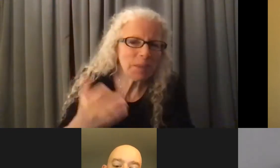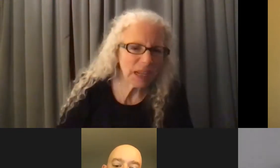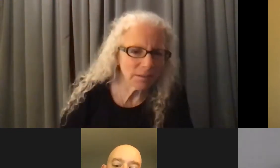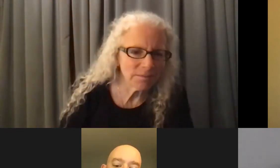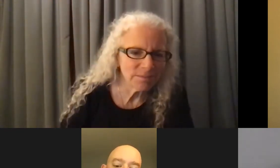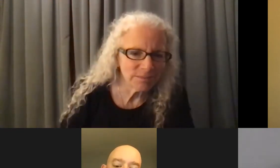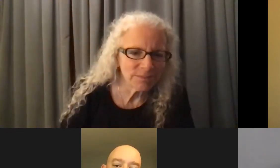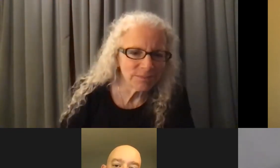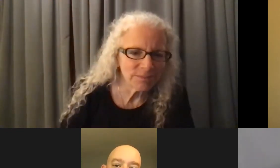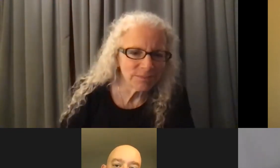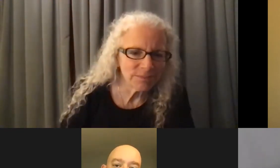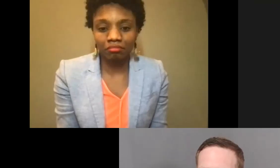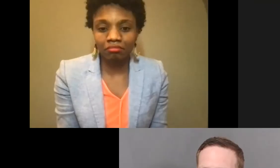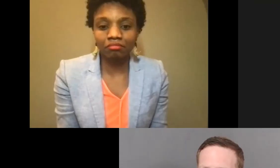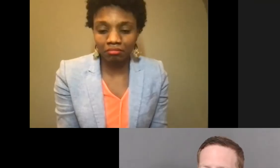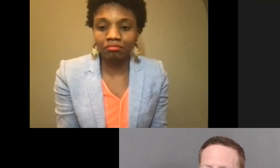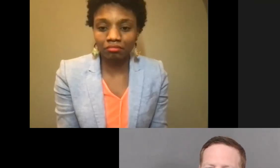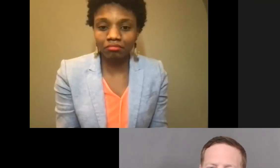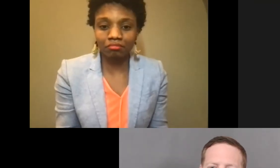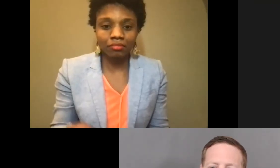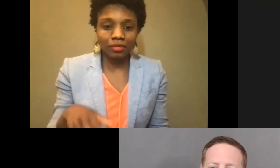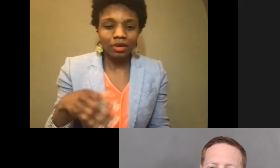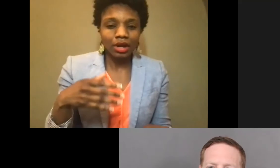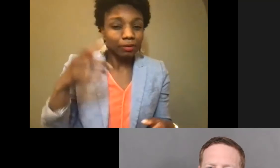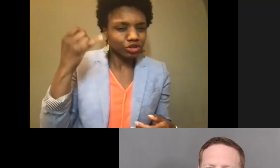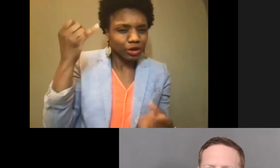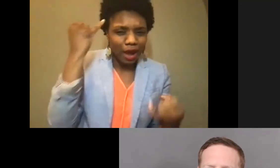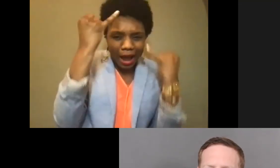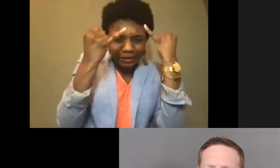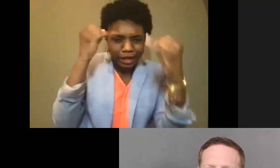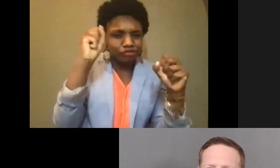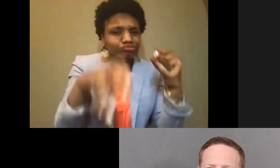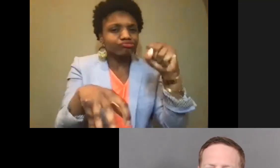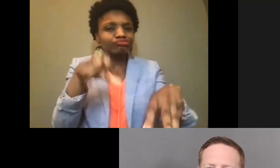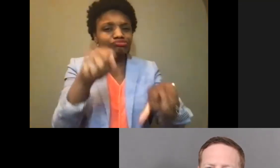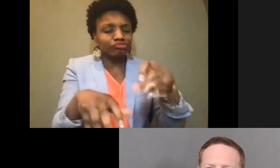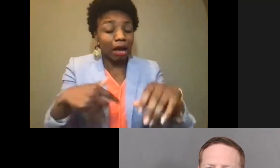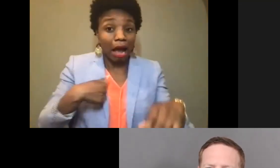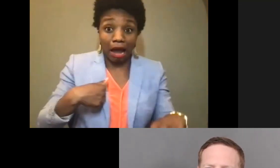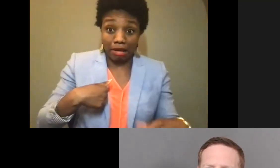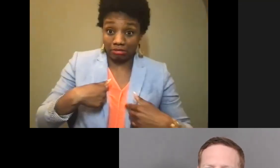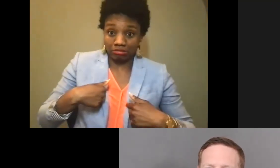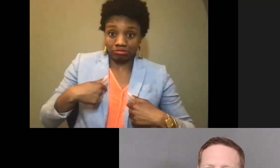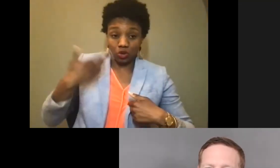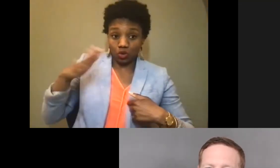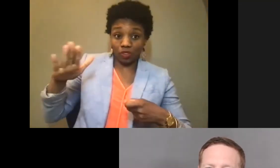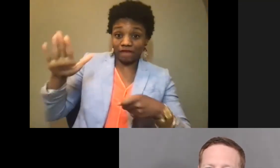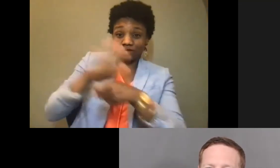ways. But like I said, I don't know the full history of how the state